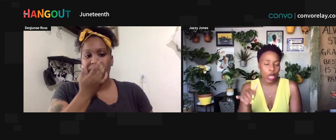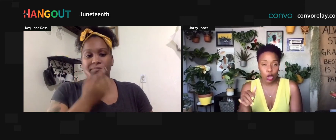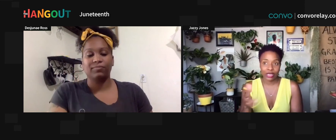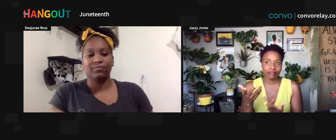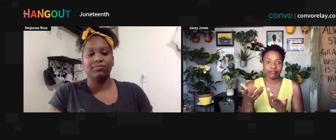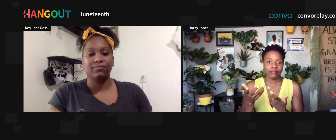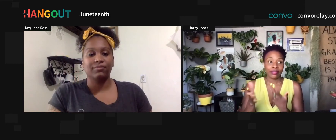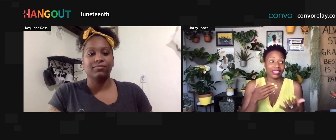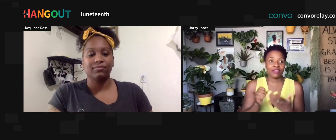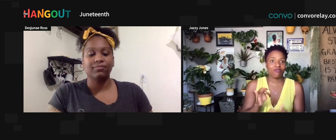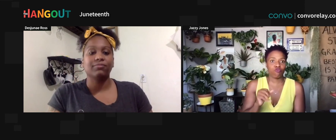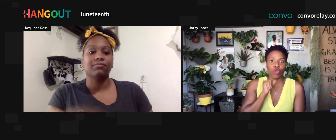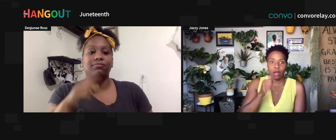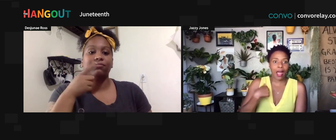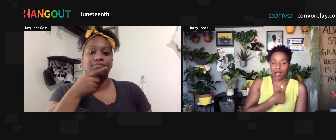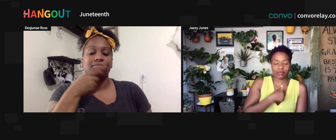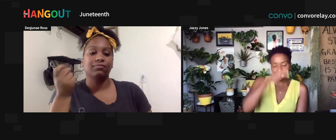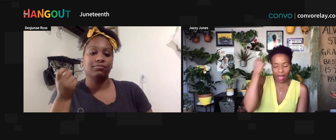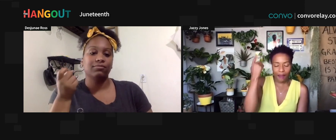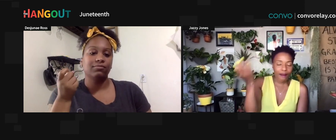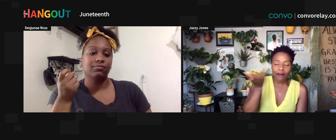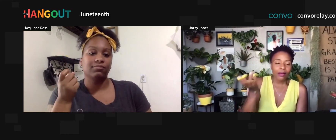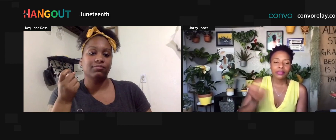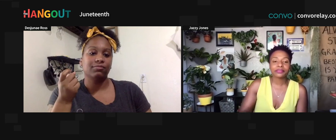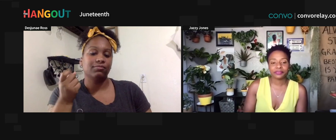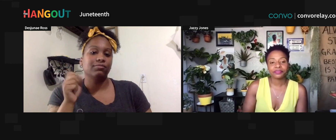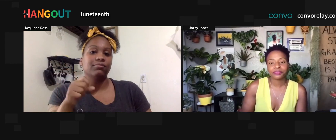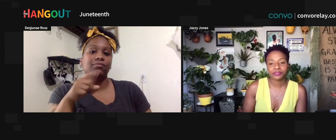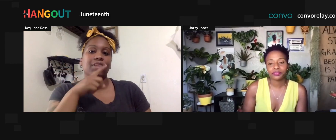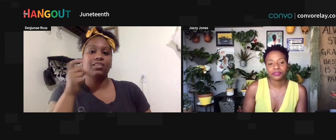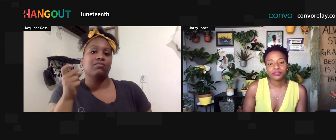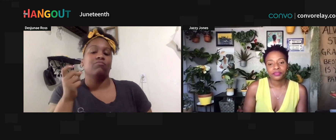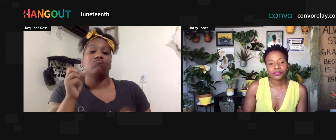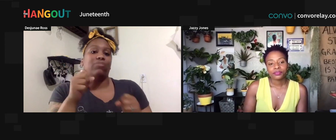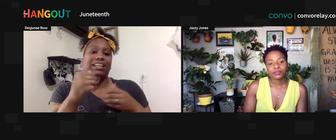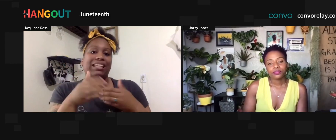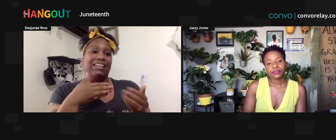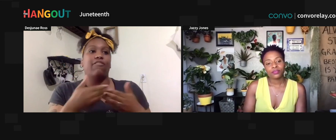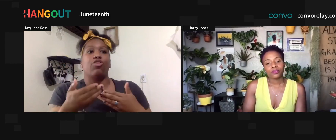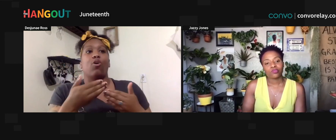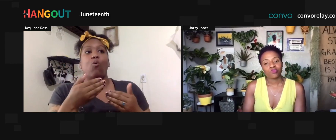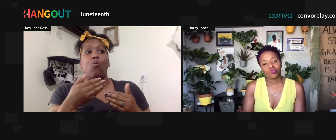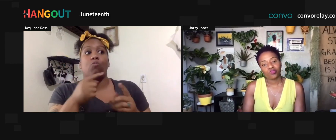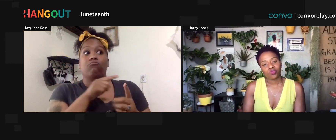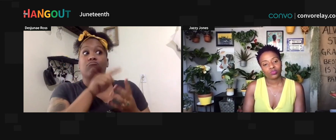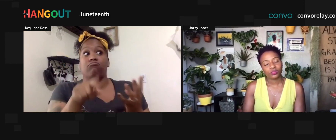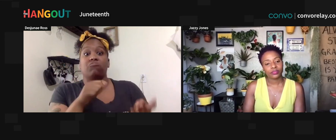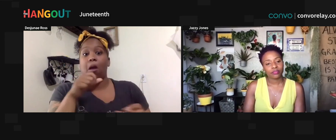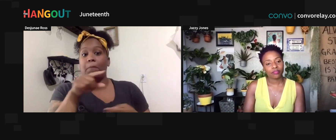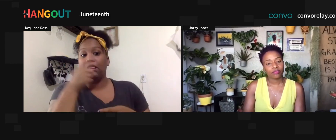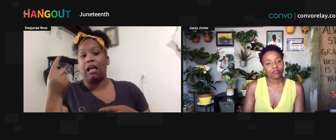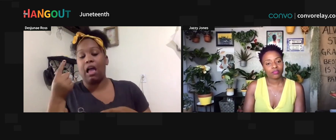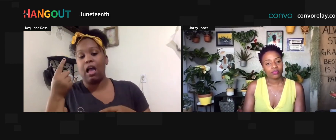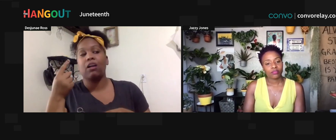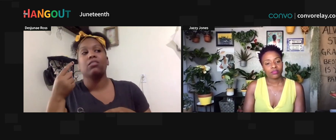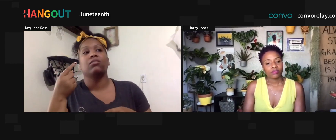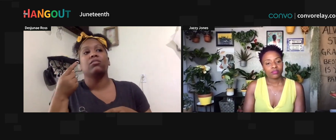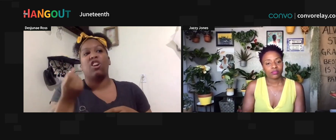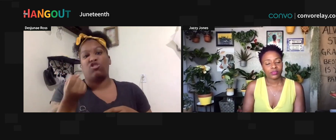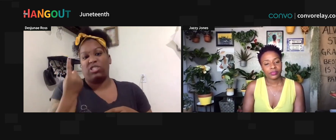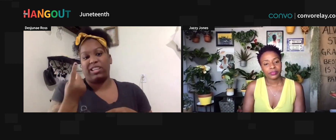And we also want to thank everyone for being in solidarity with us, regardless of who you are in your